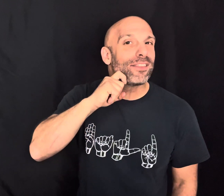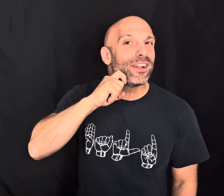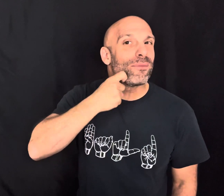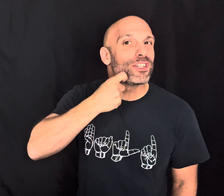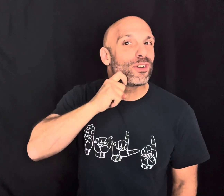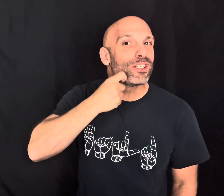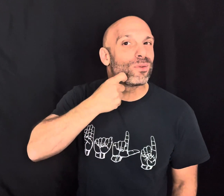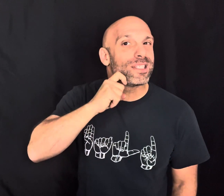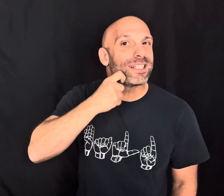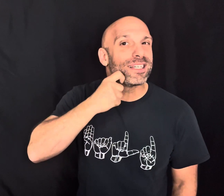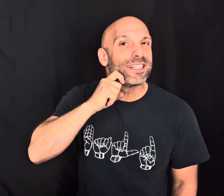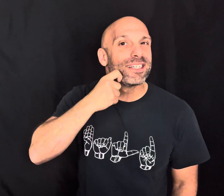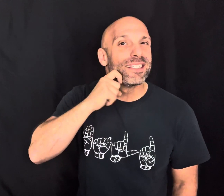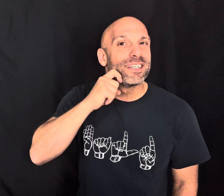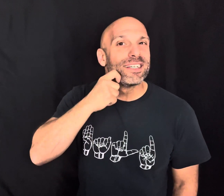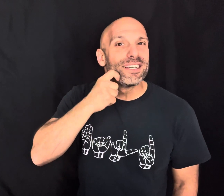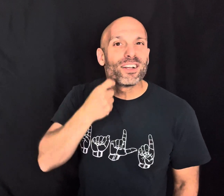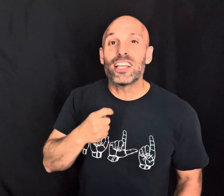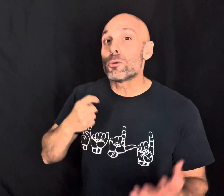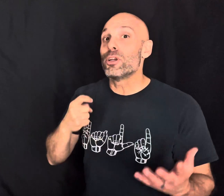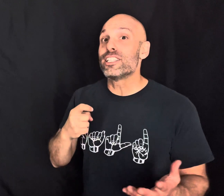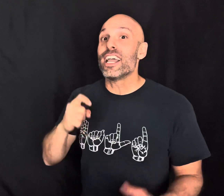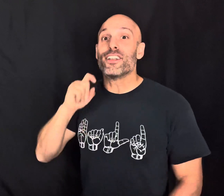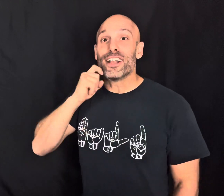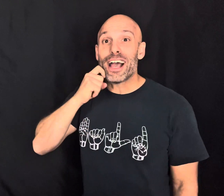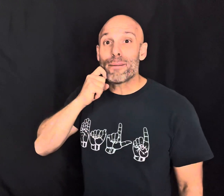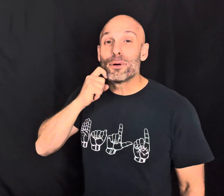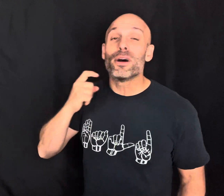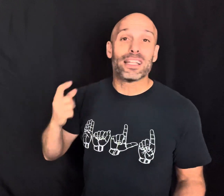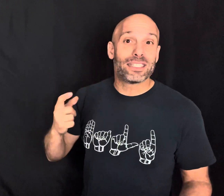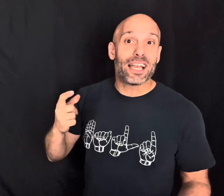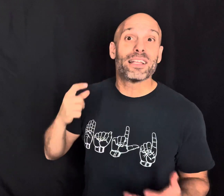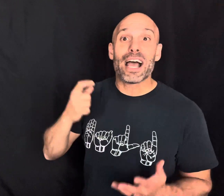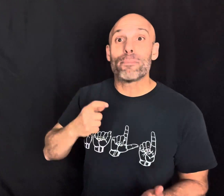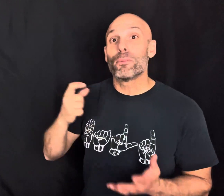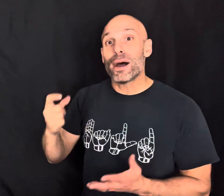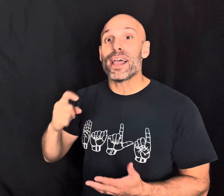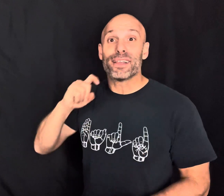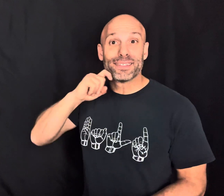and we're just going to twist it. Okay, so put it together. Apple and sign apple pie.